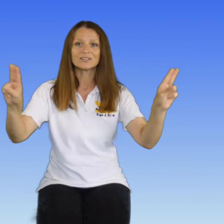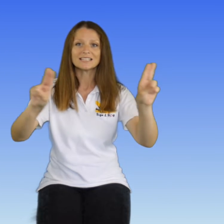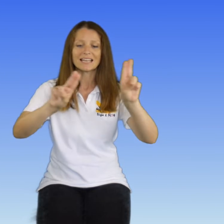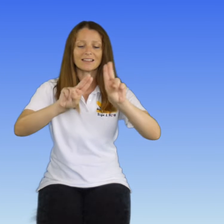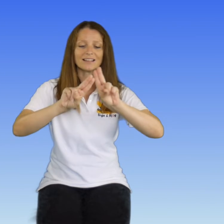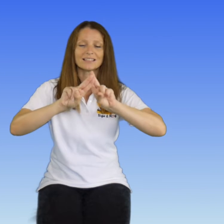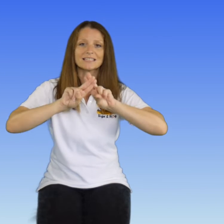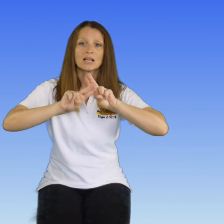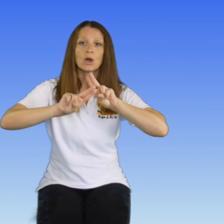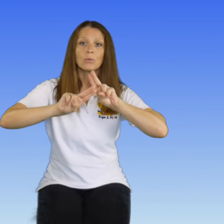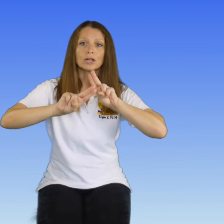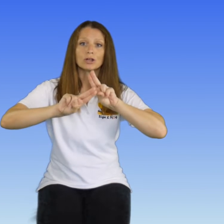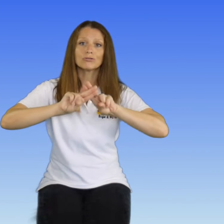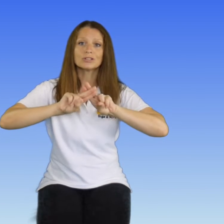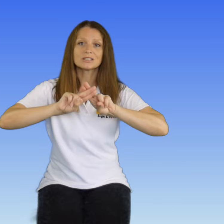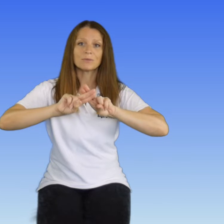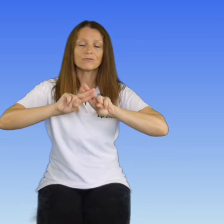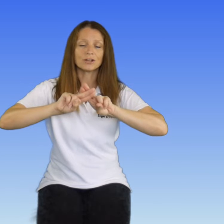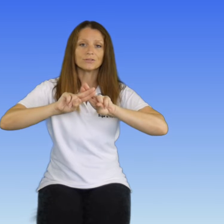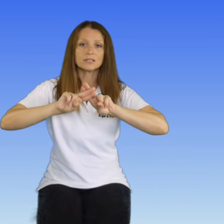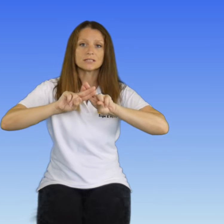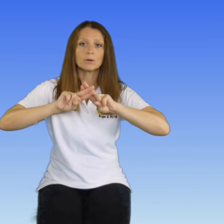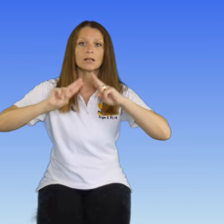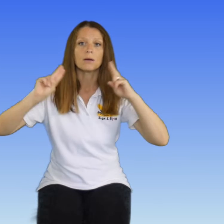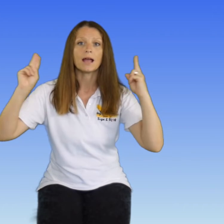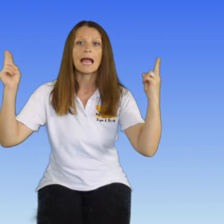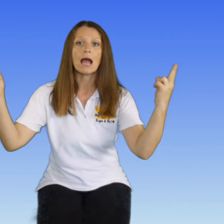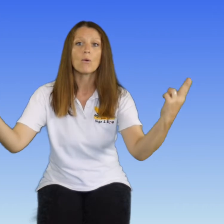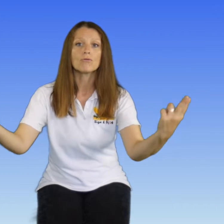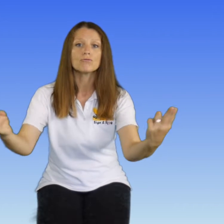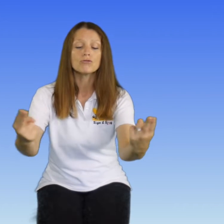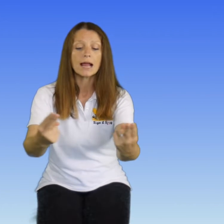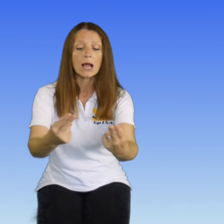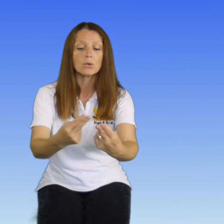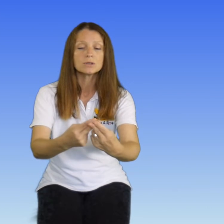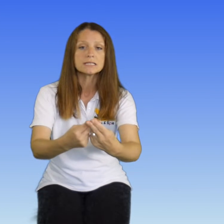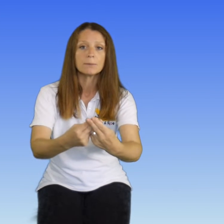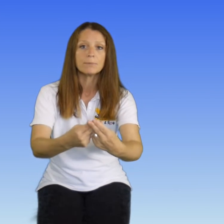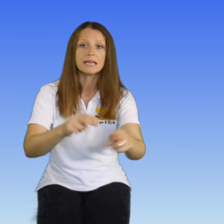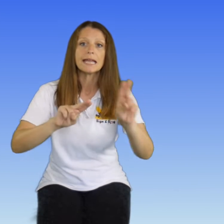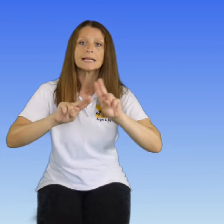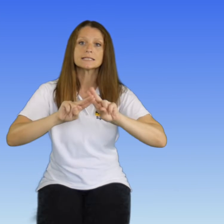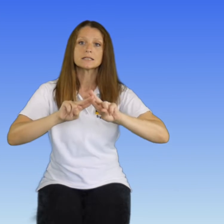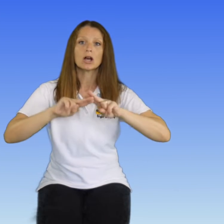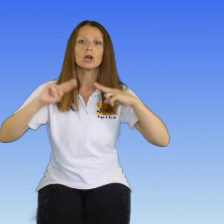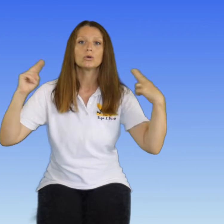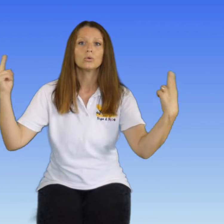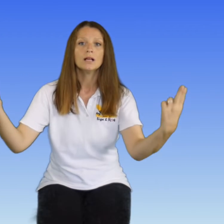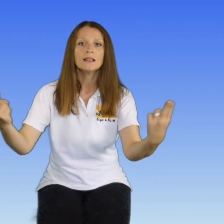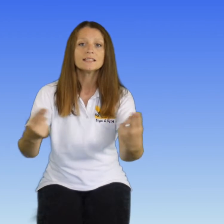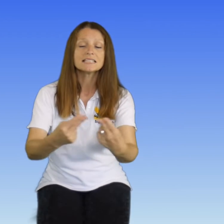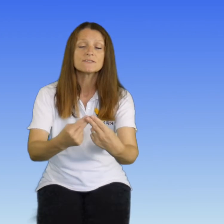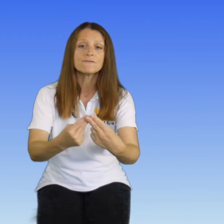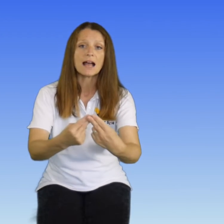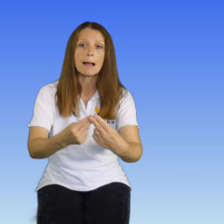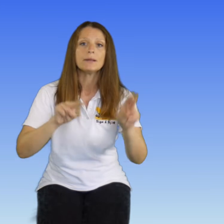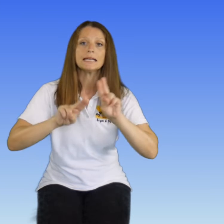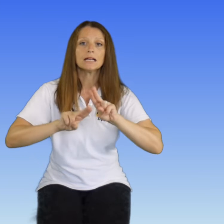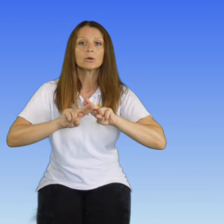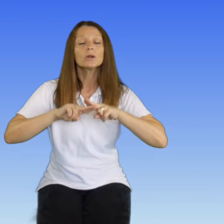together like this. We're going to cross them in front of us. Then we're going to come out and round in a big circle. This is family, like we're